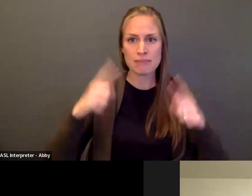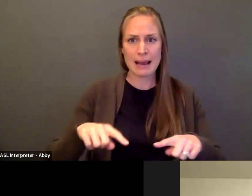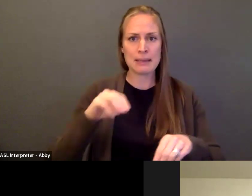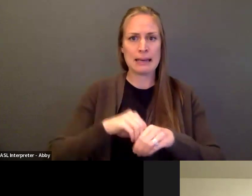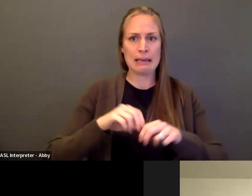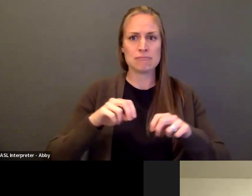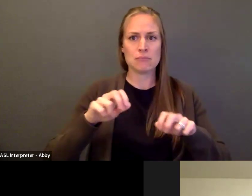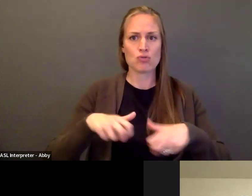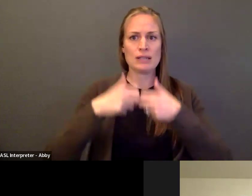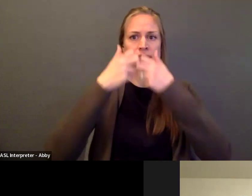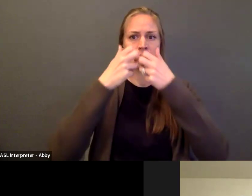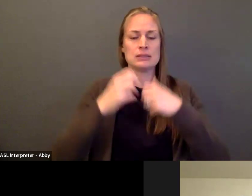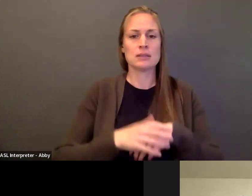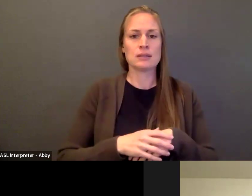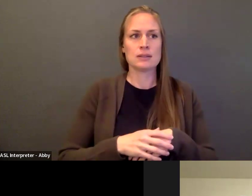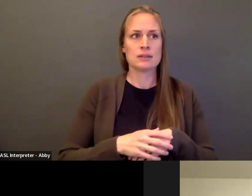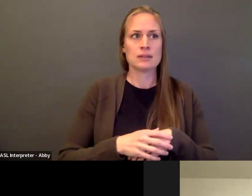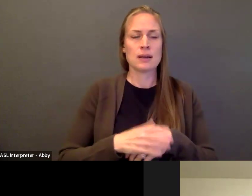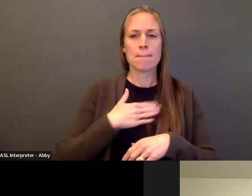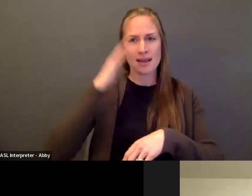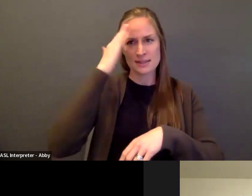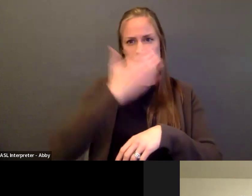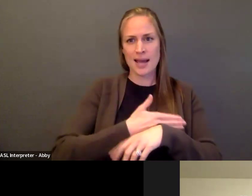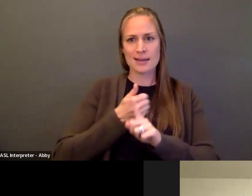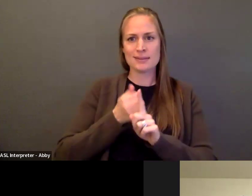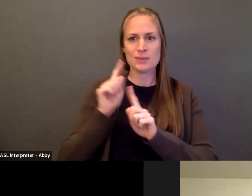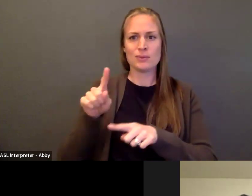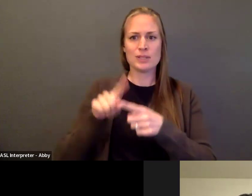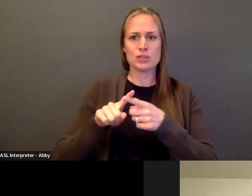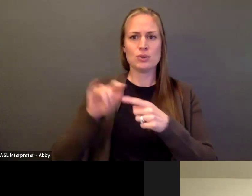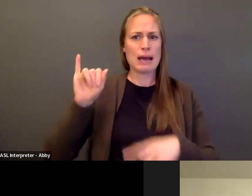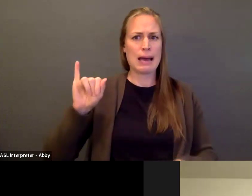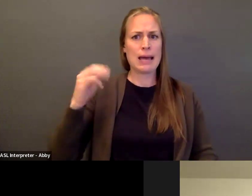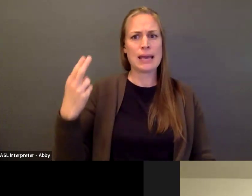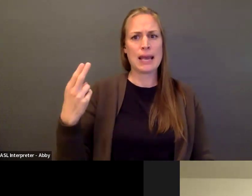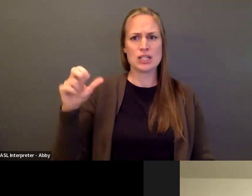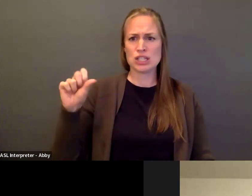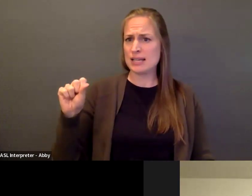My son, he went to IHS in 2022.